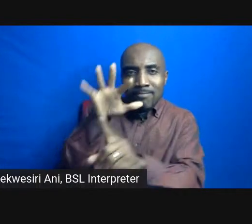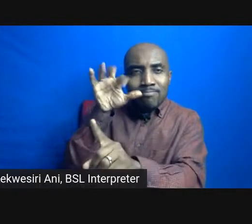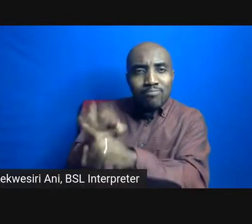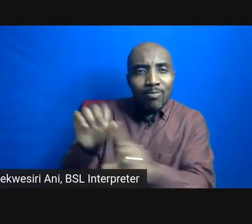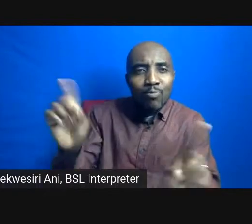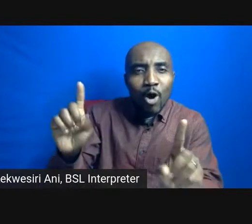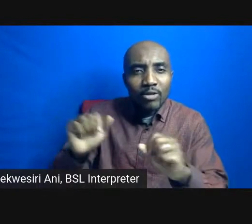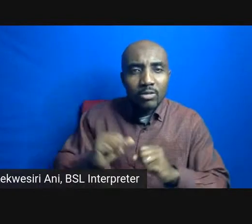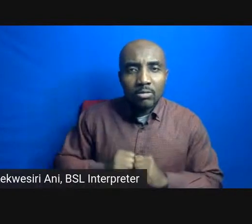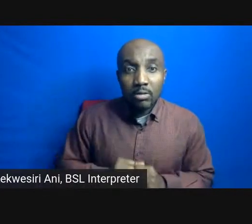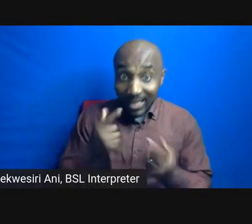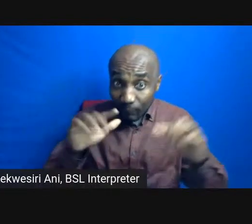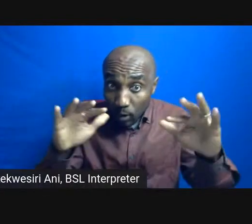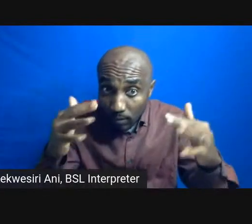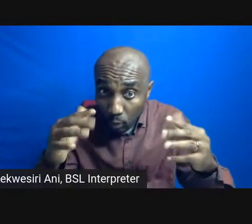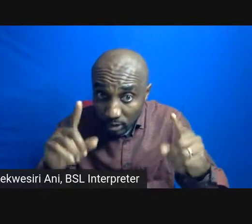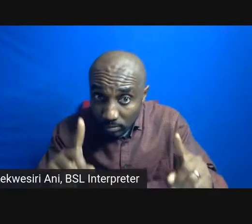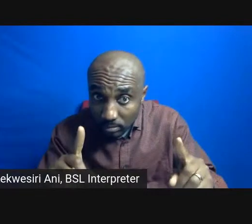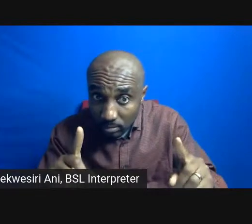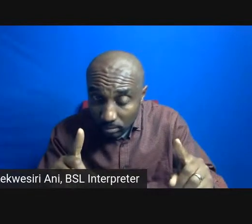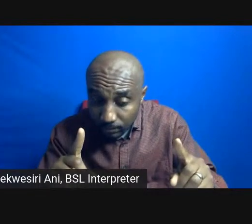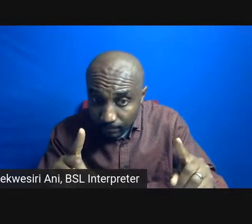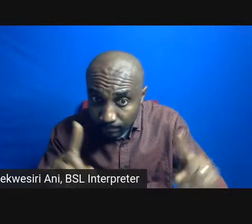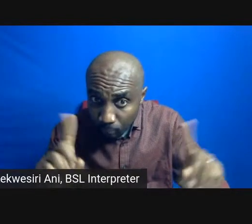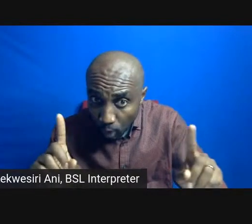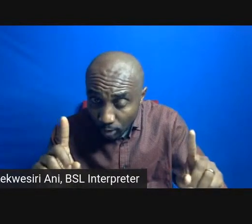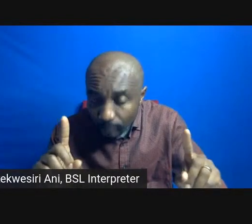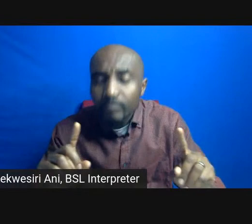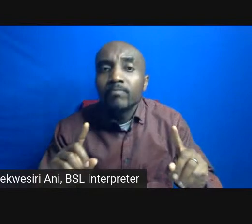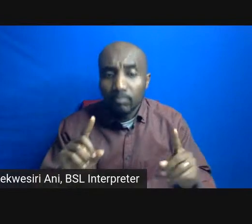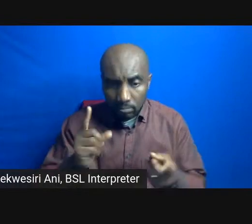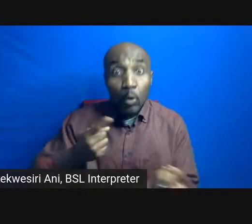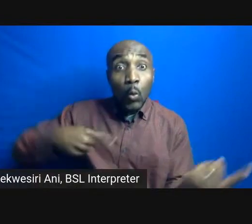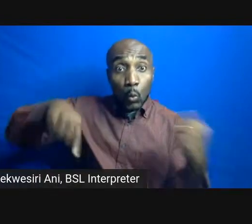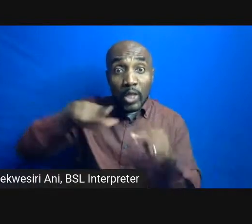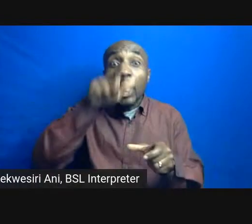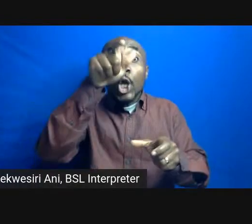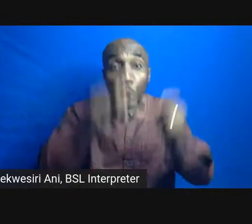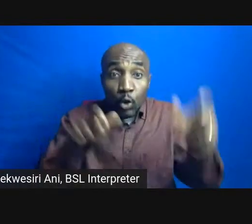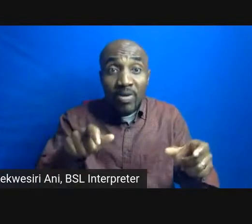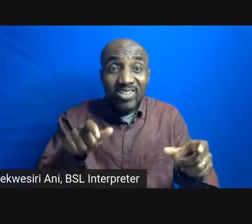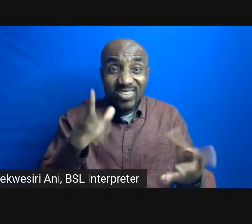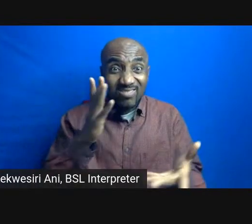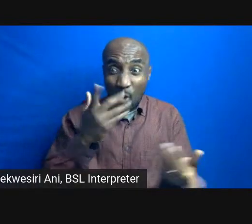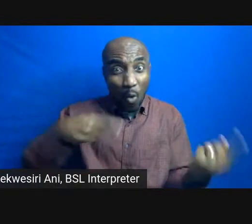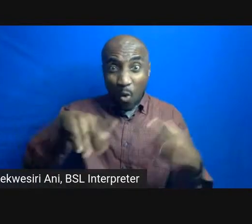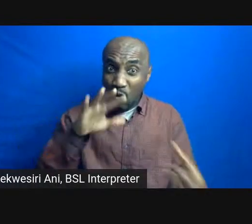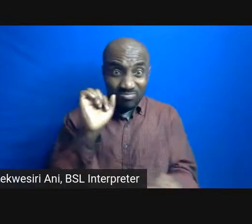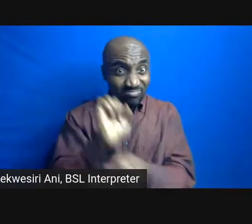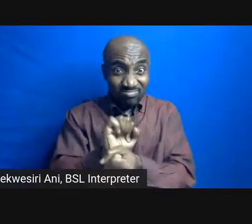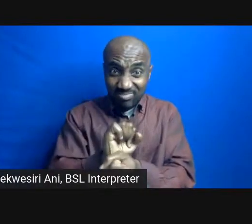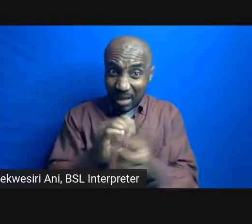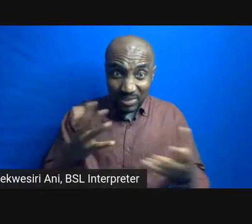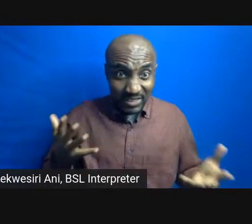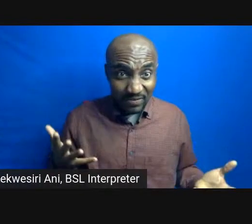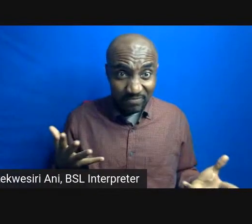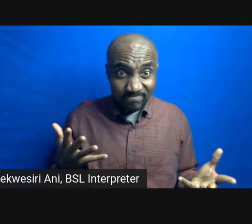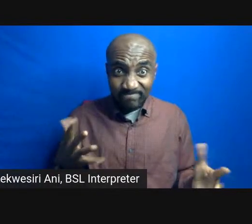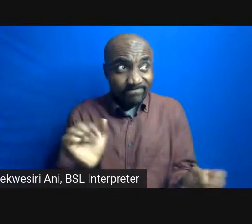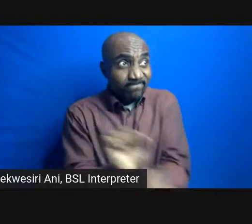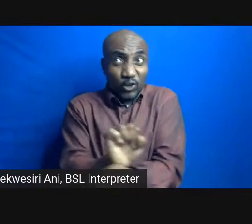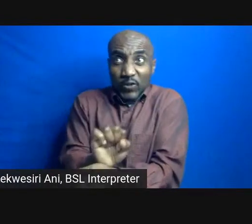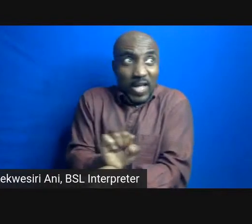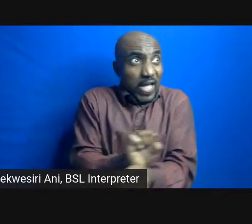we're paying attention, it is that we are in captivity as humanity. We are in an escape